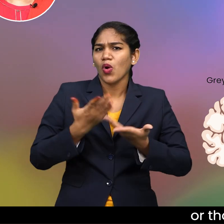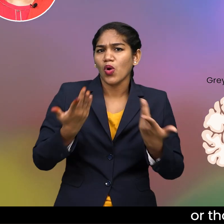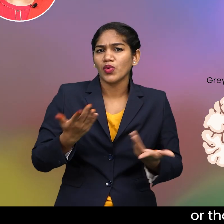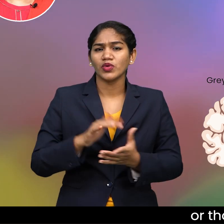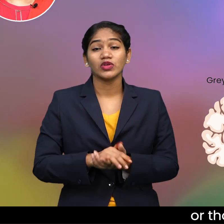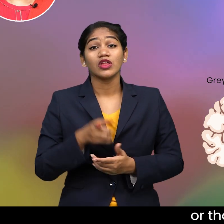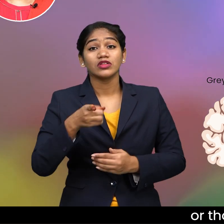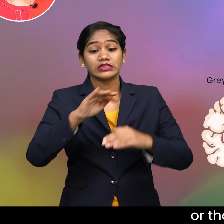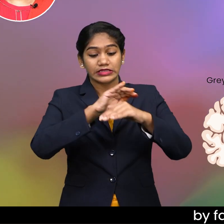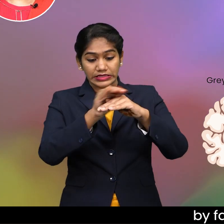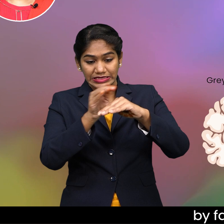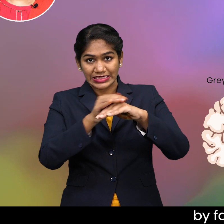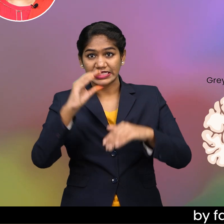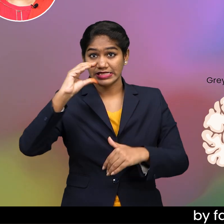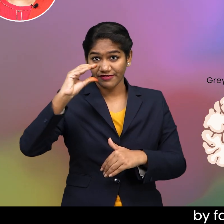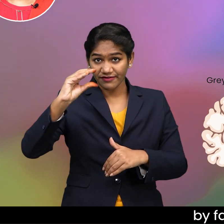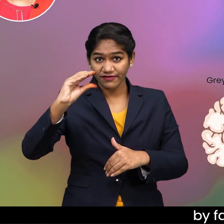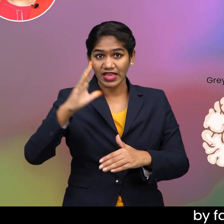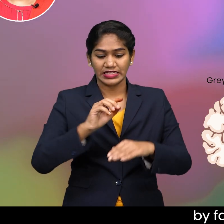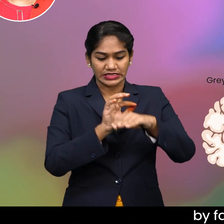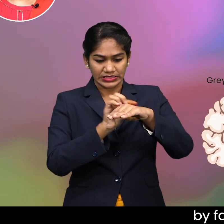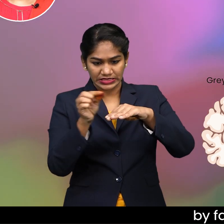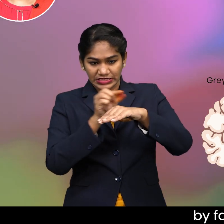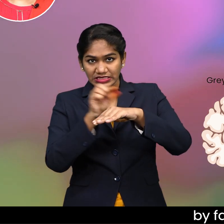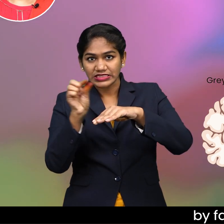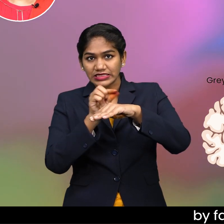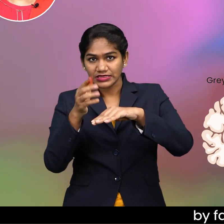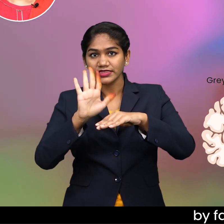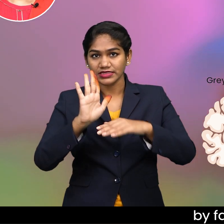or those covered by fatty sheets,